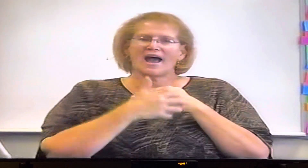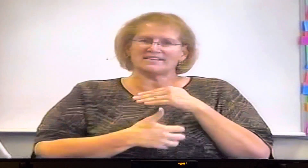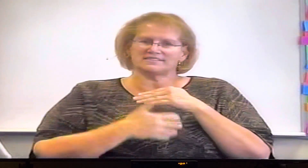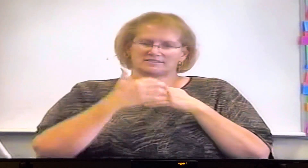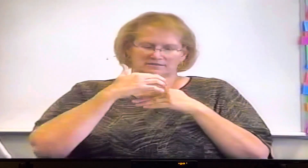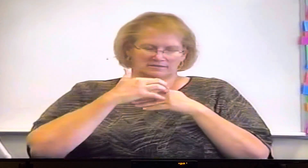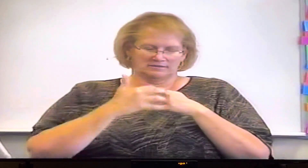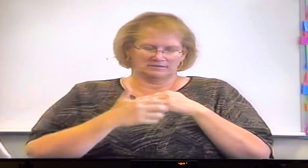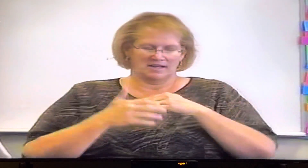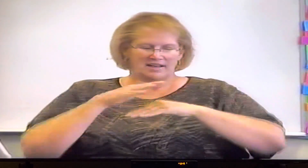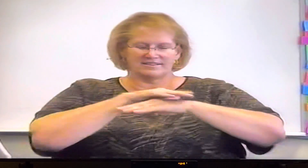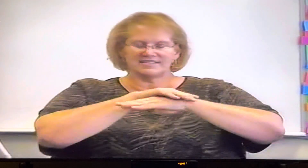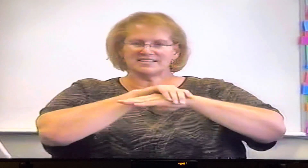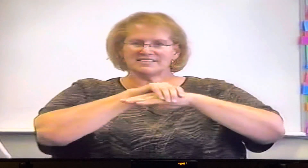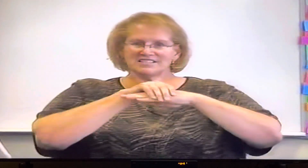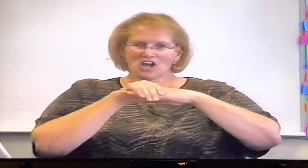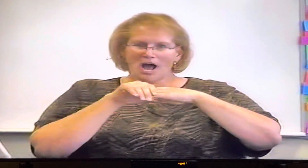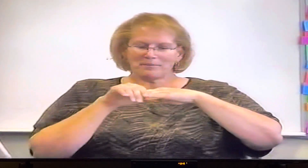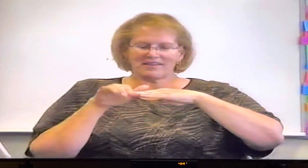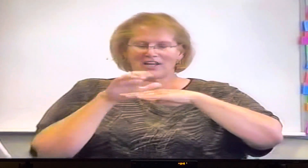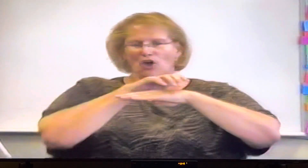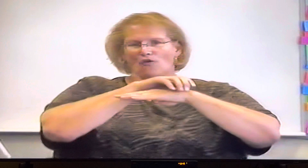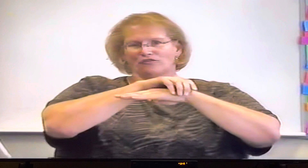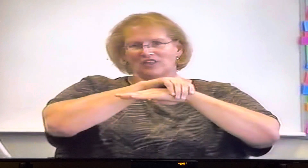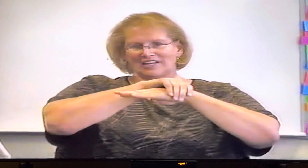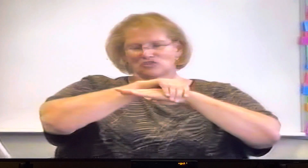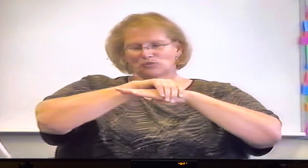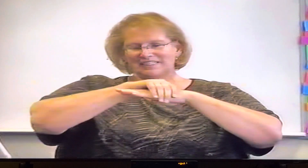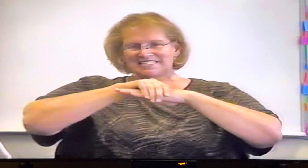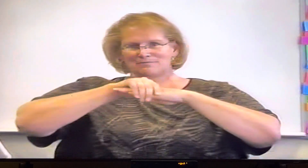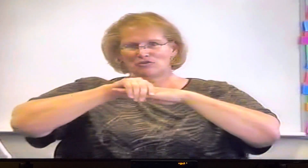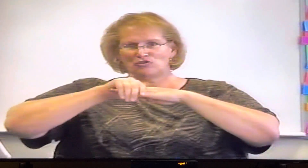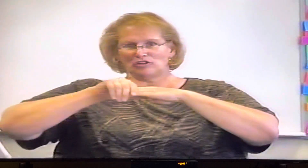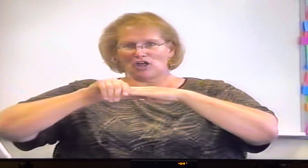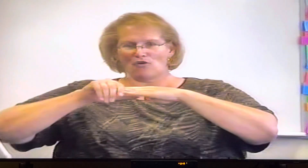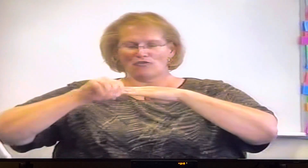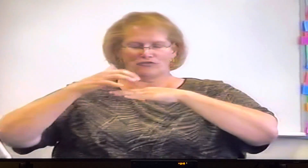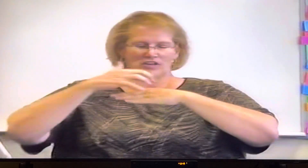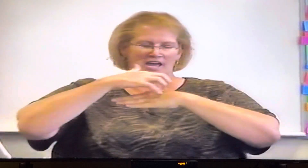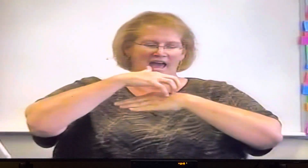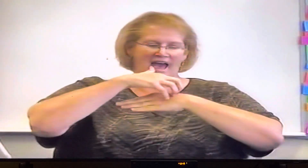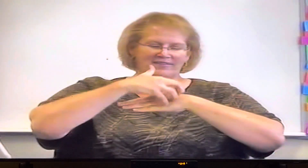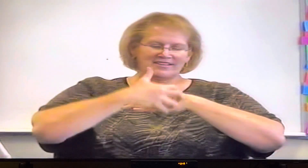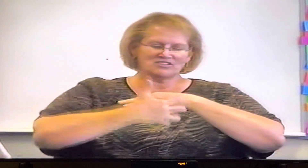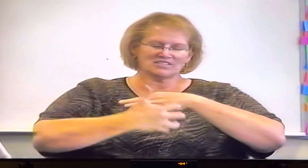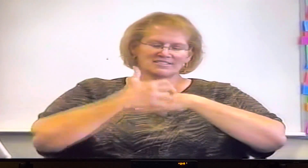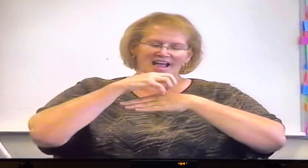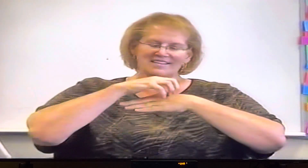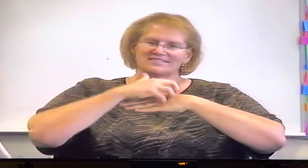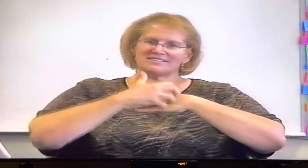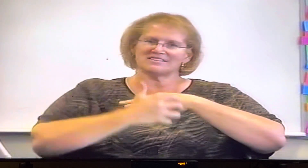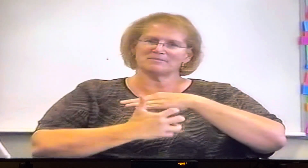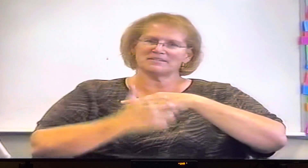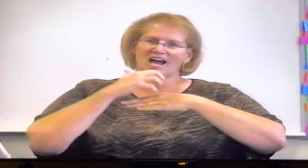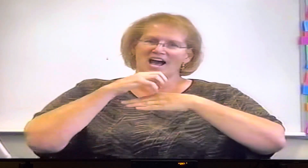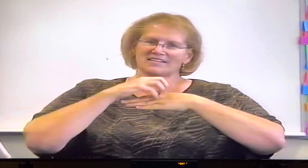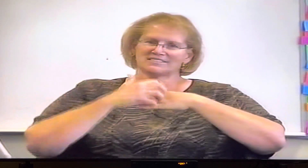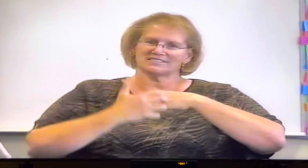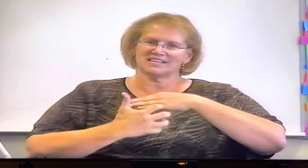Bread. This is the top of that loaf, like it's really smooth loaf, and these are the slices that's been cut in